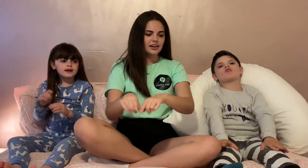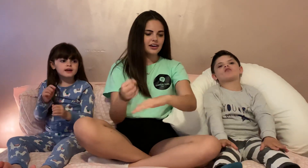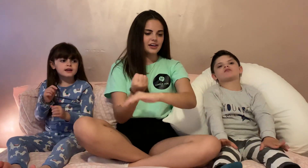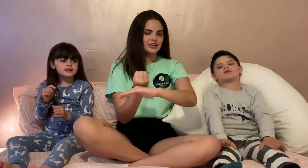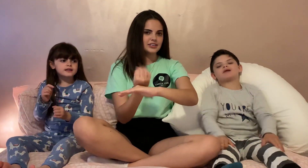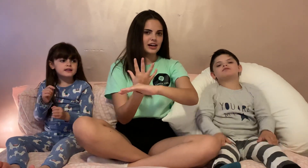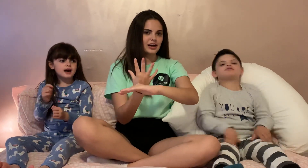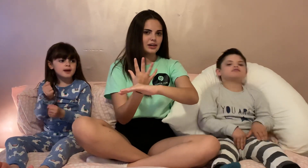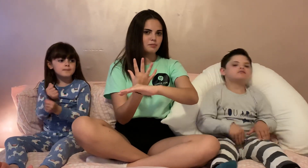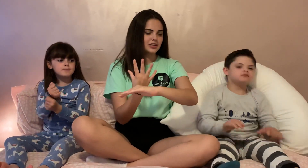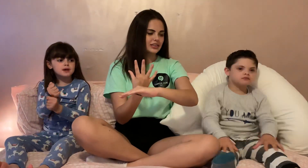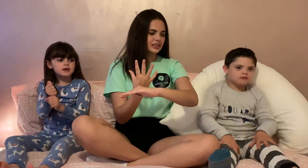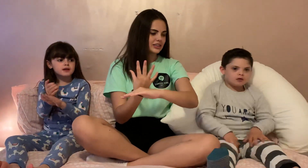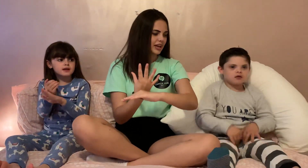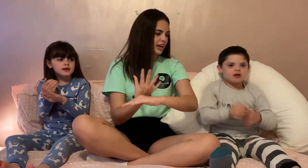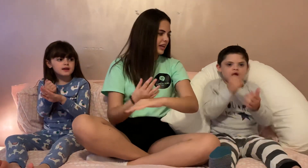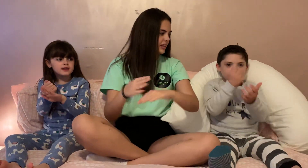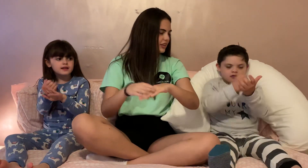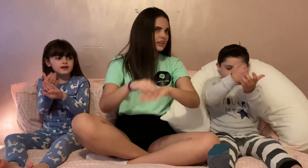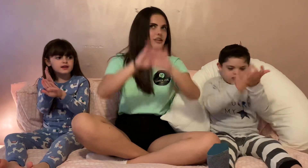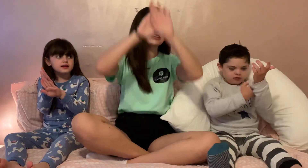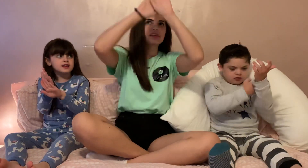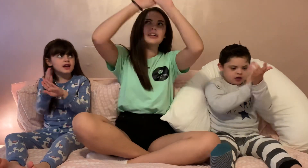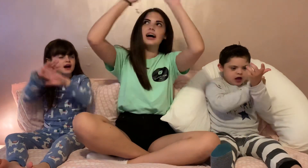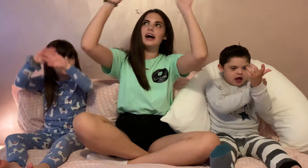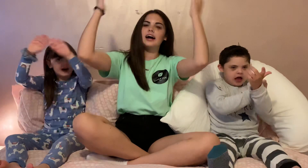a diamond in the sky.